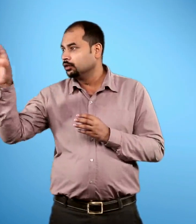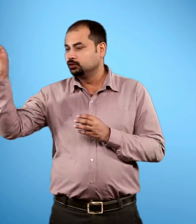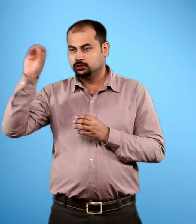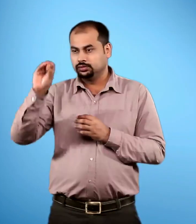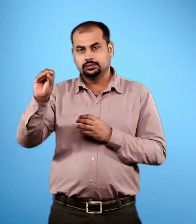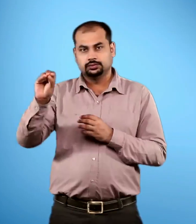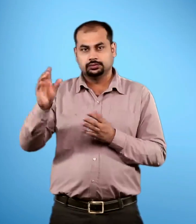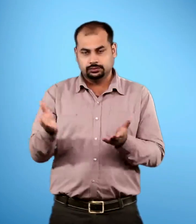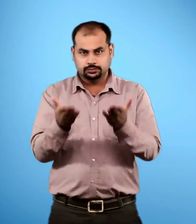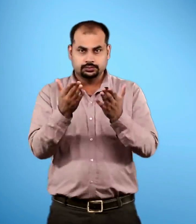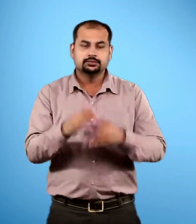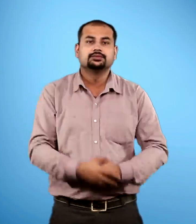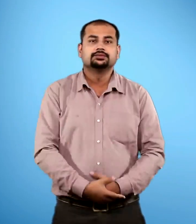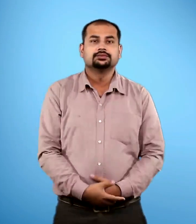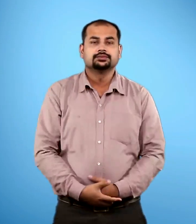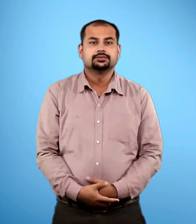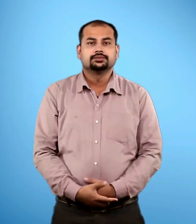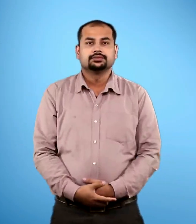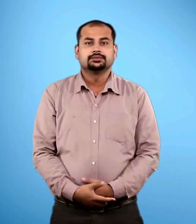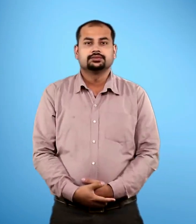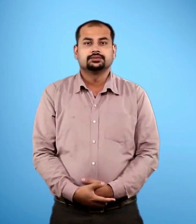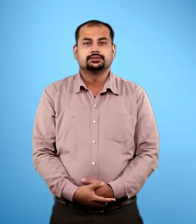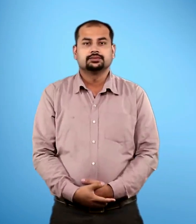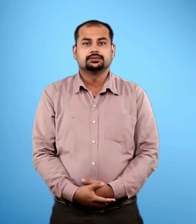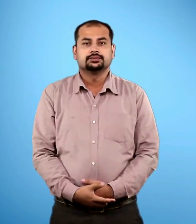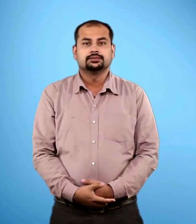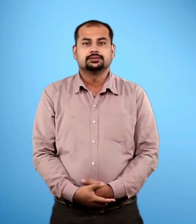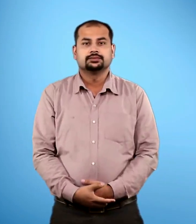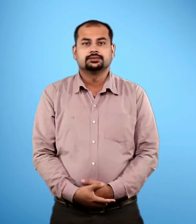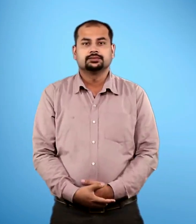2 choices given on the right. Tick mark the correct one.